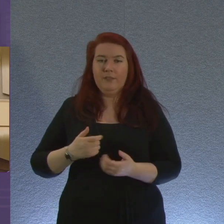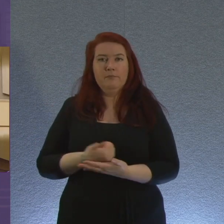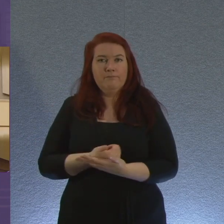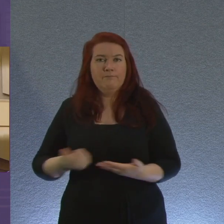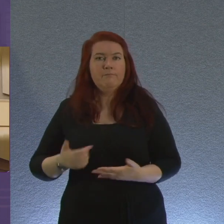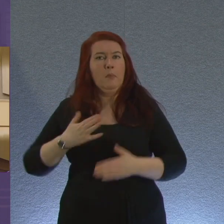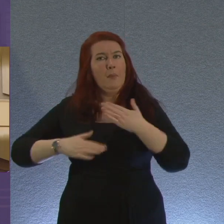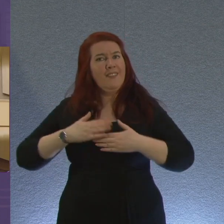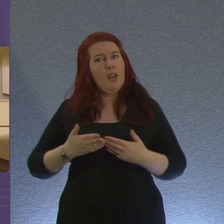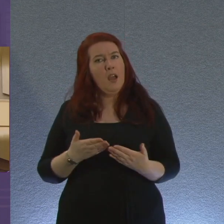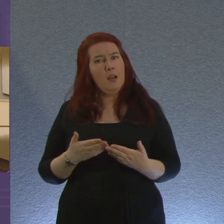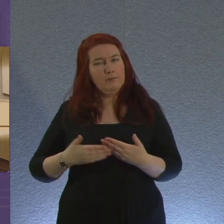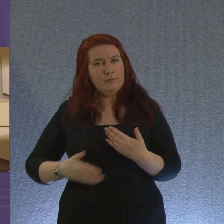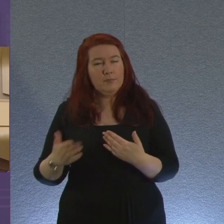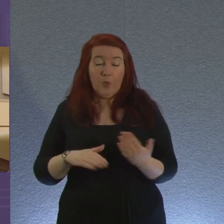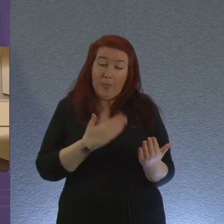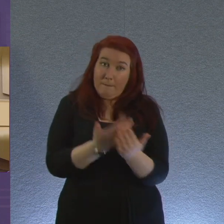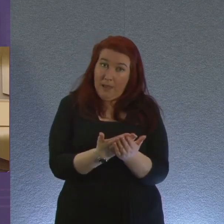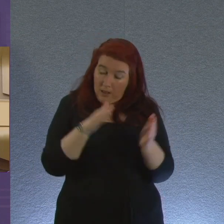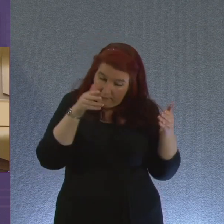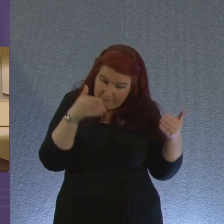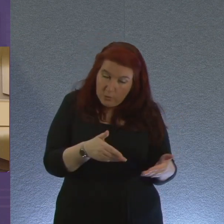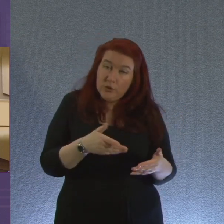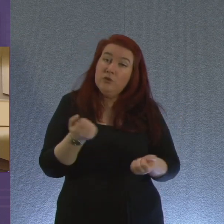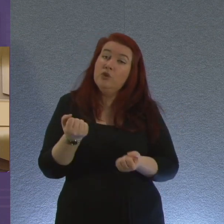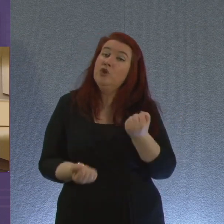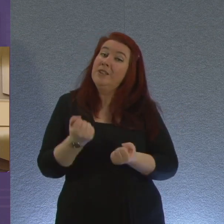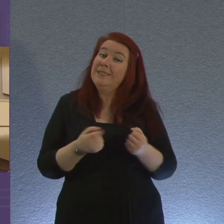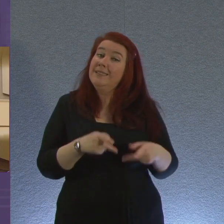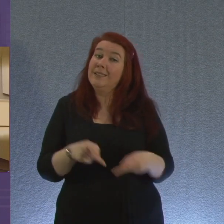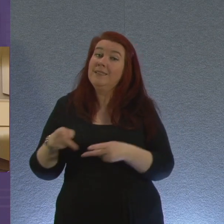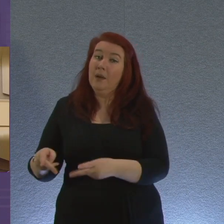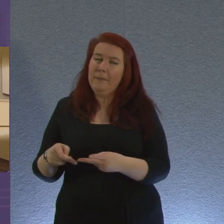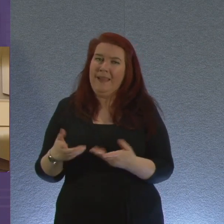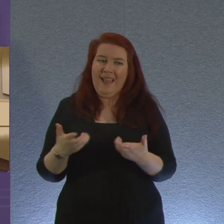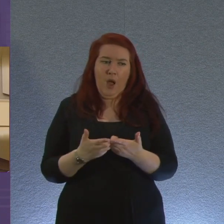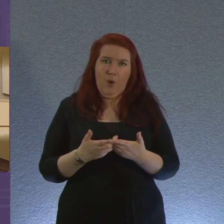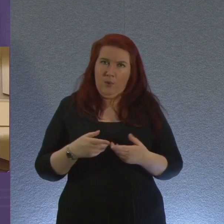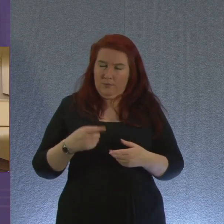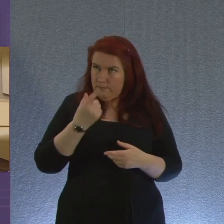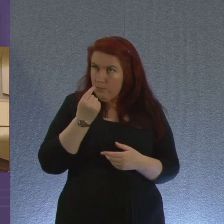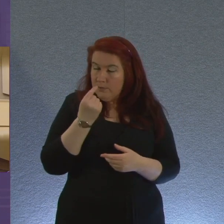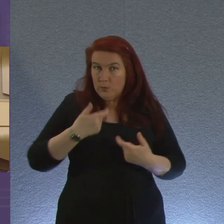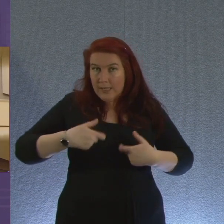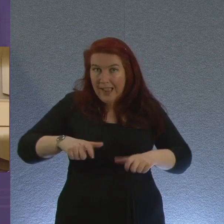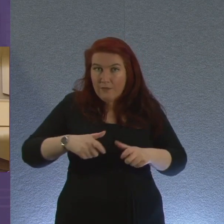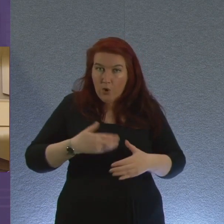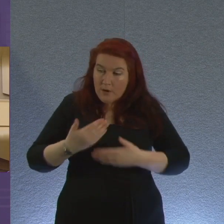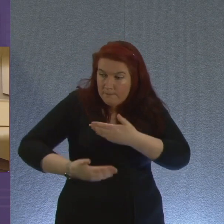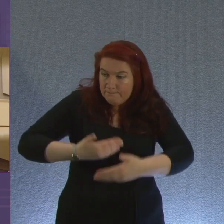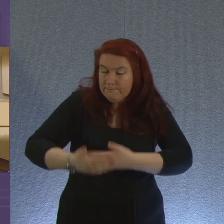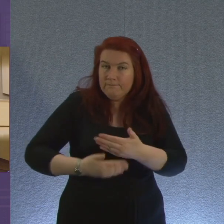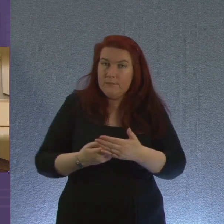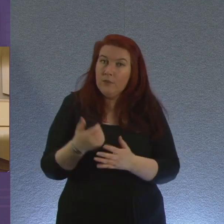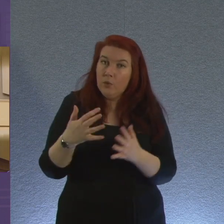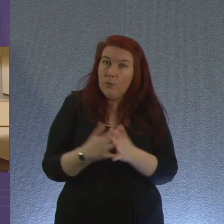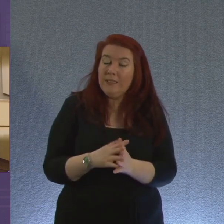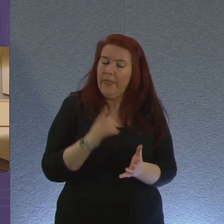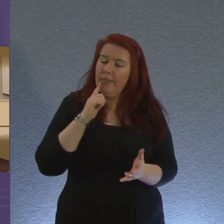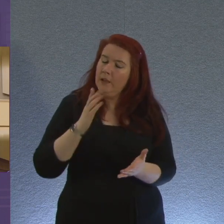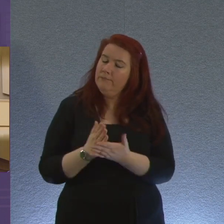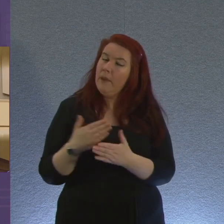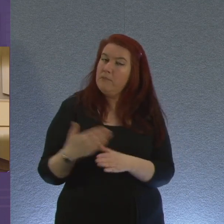spheres. And the bill, focusing as it does on the justice system and how it can operate in the weeks and months ahead, is practical and sensible.